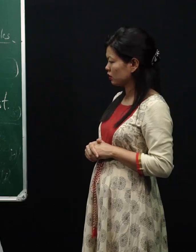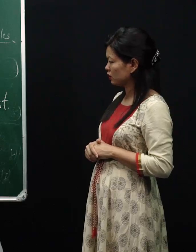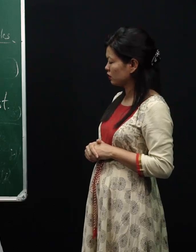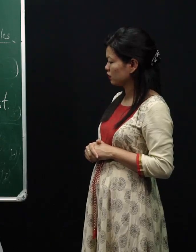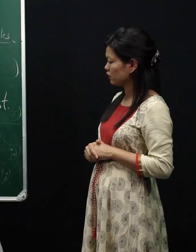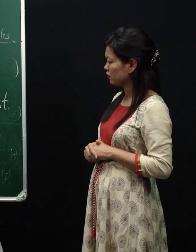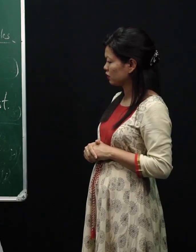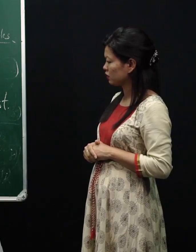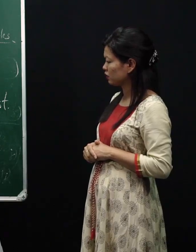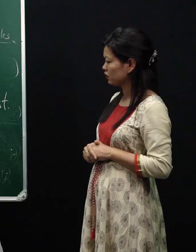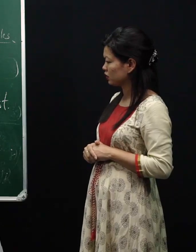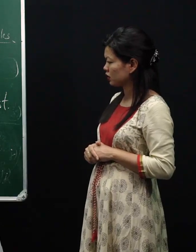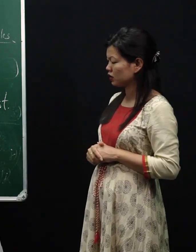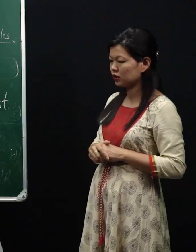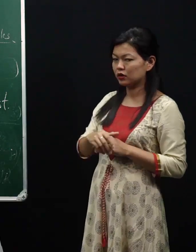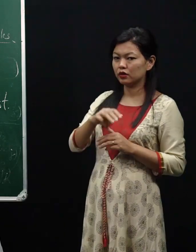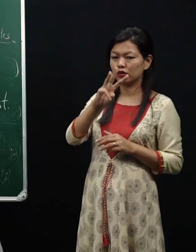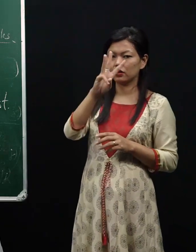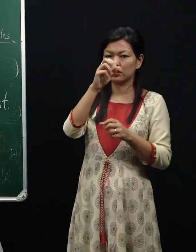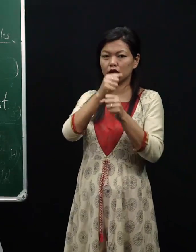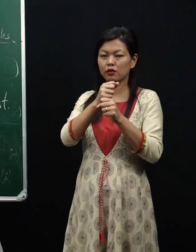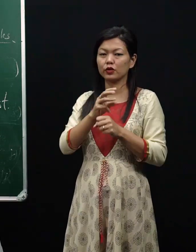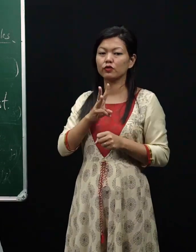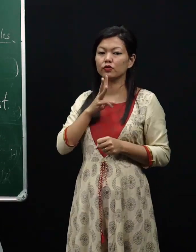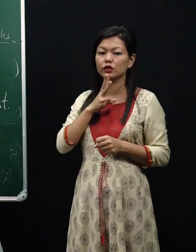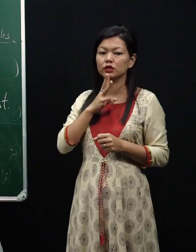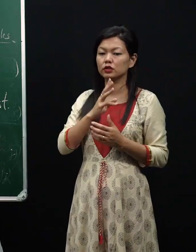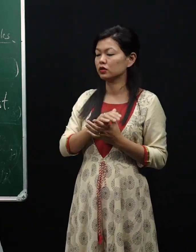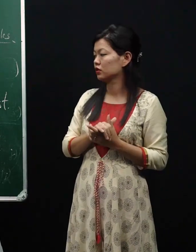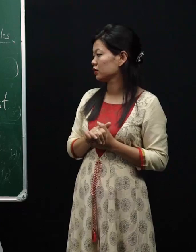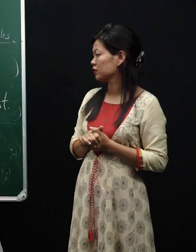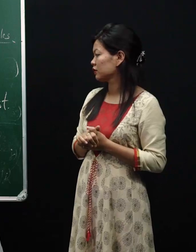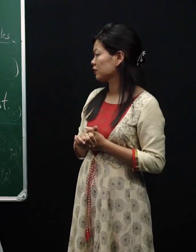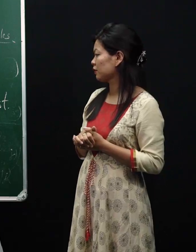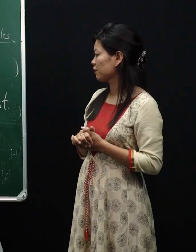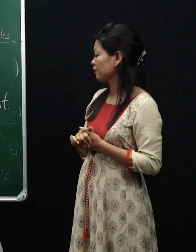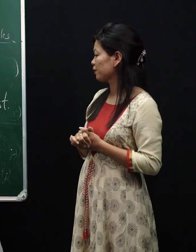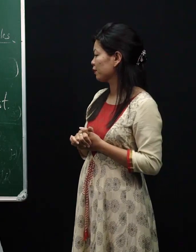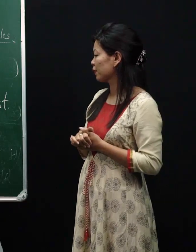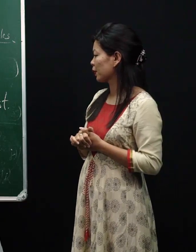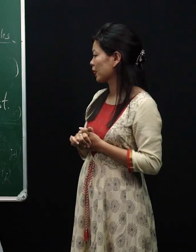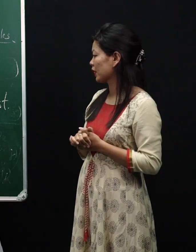Let's say in a 3 gram of water, clear? Now let's say in a 3 gram of water,